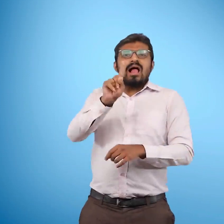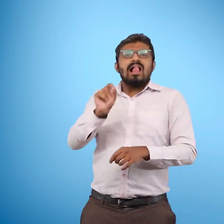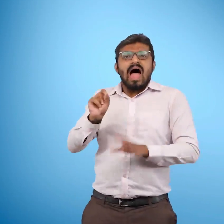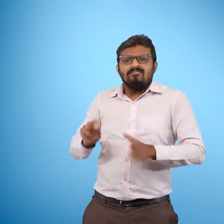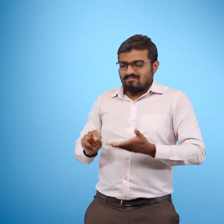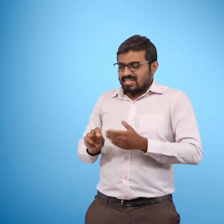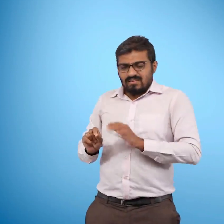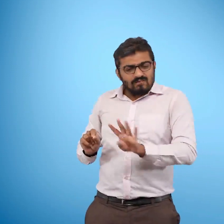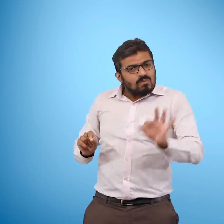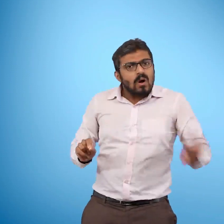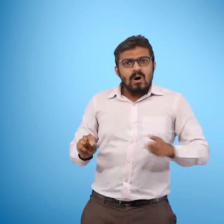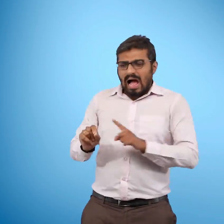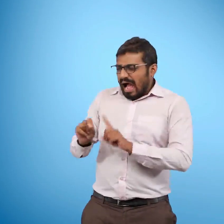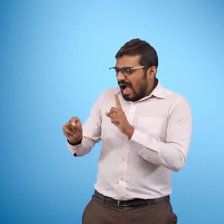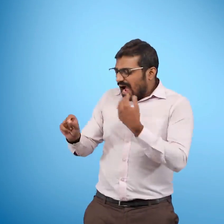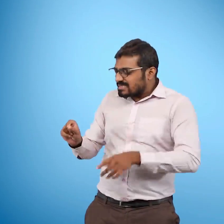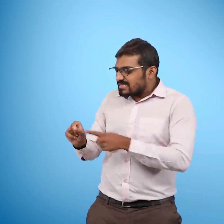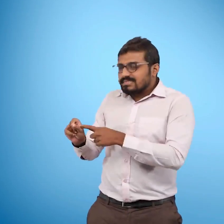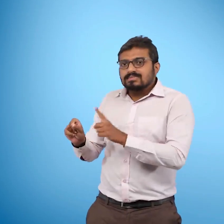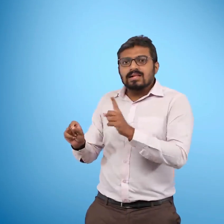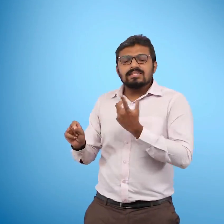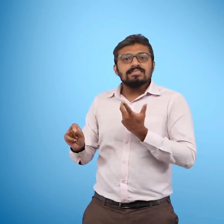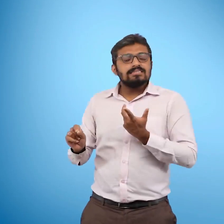Each time 1 seed was left over.